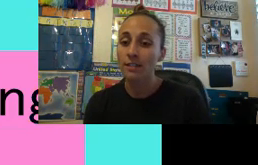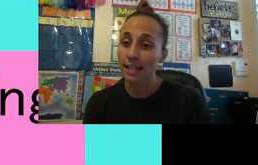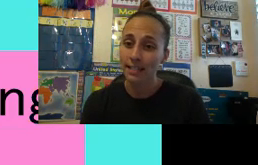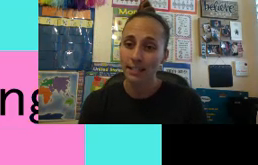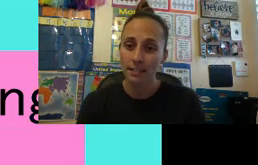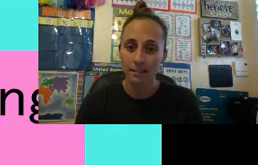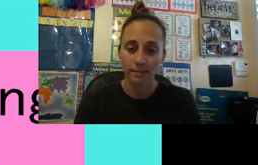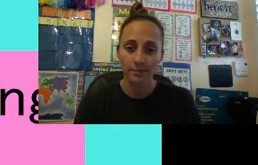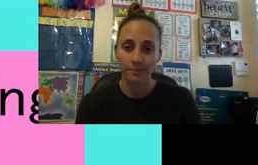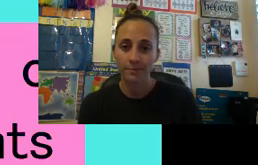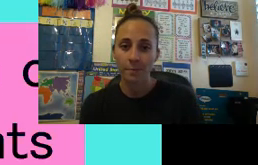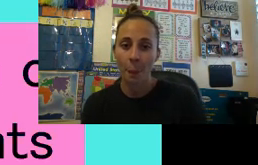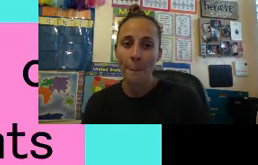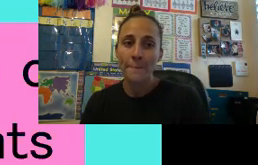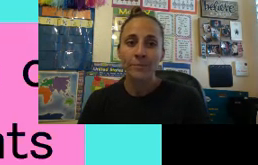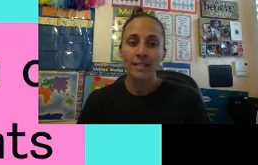are our senses.